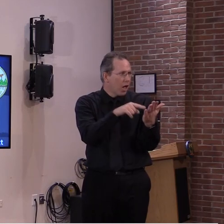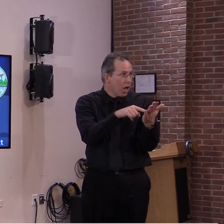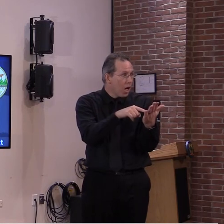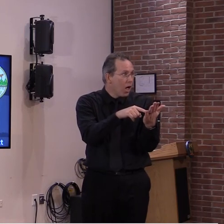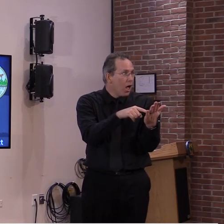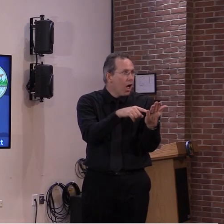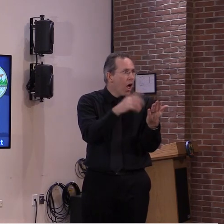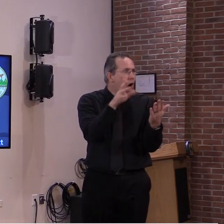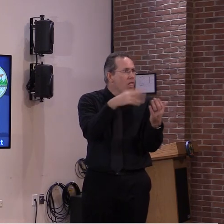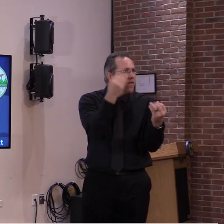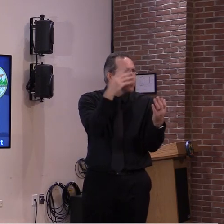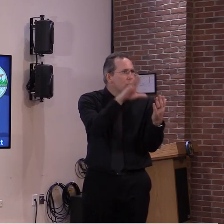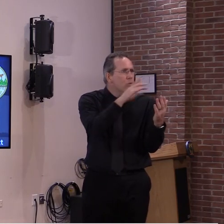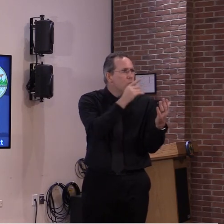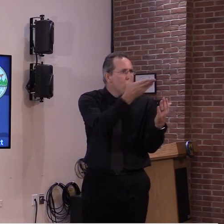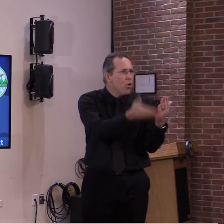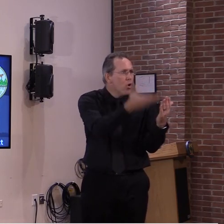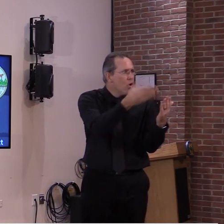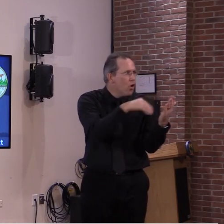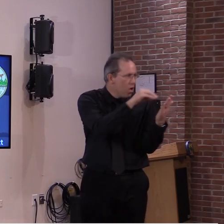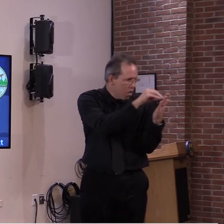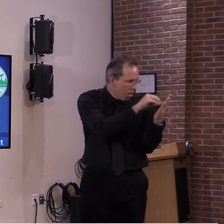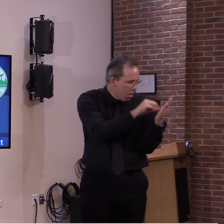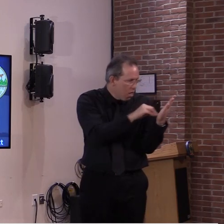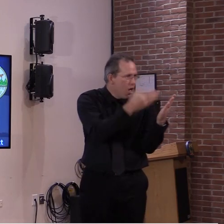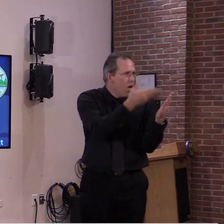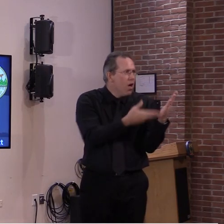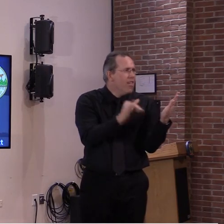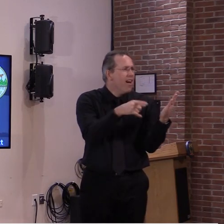highly credible and some of it's less credible.